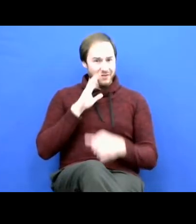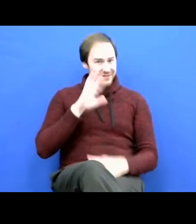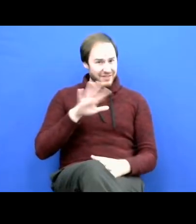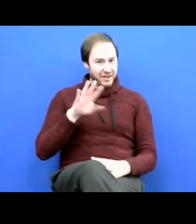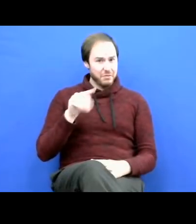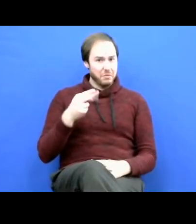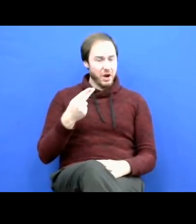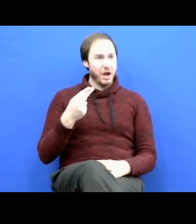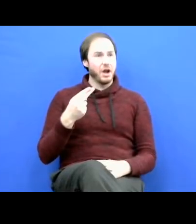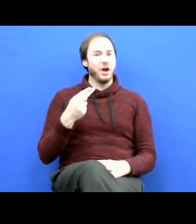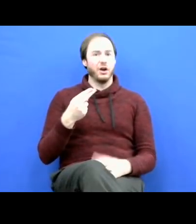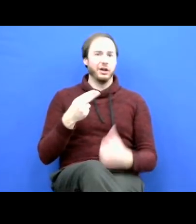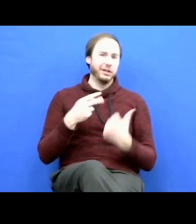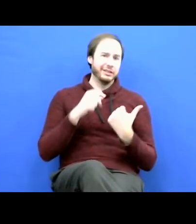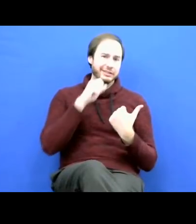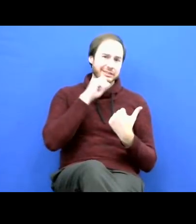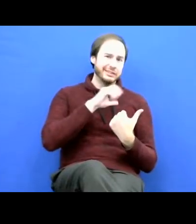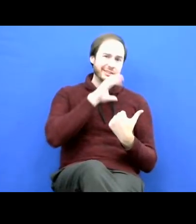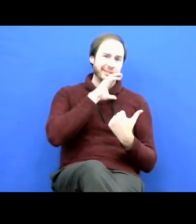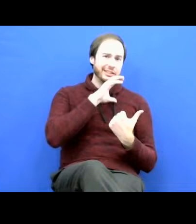about 60 plus